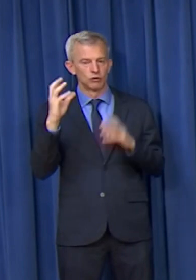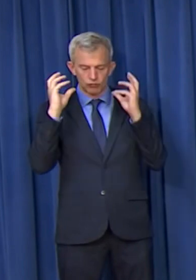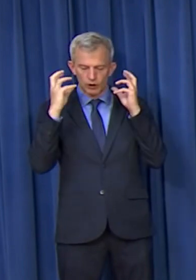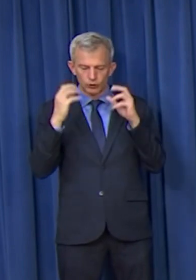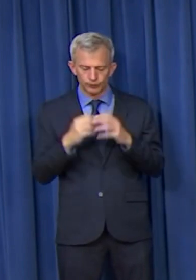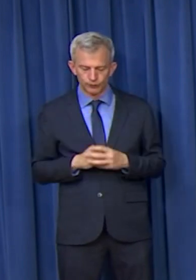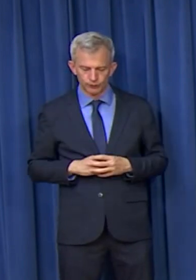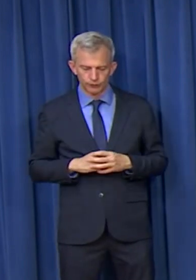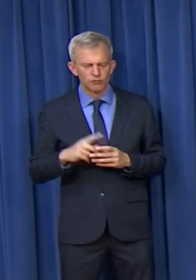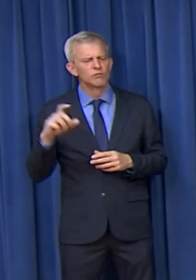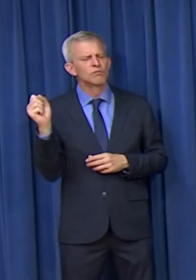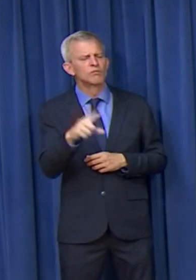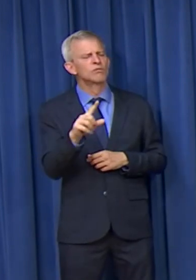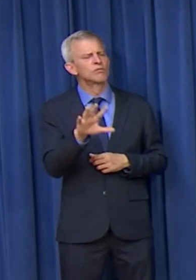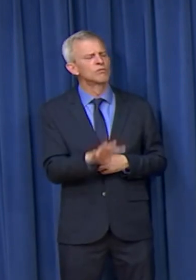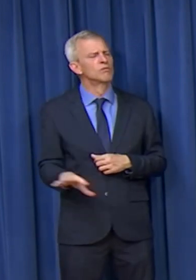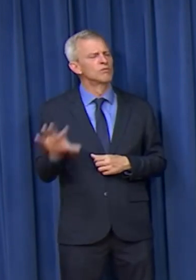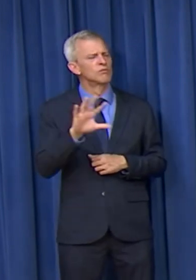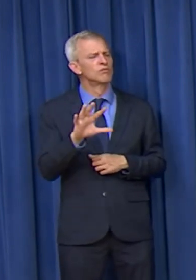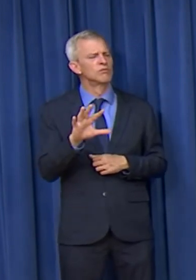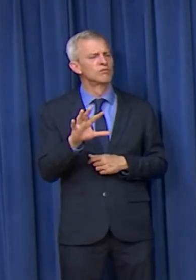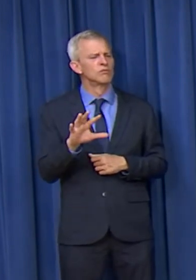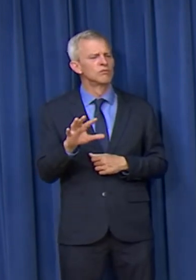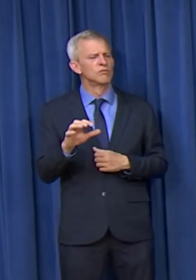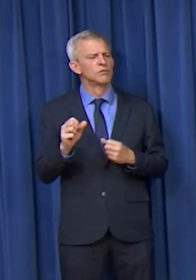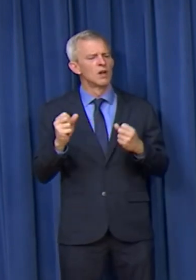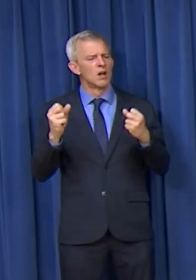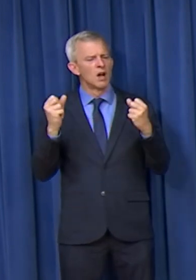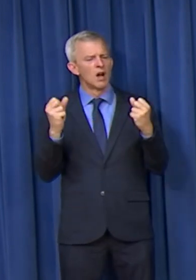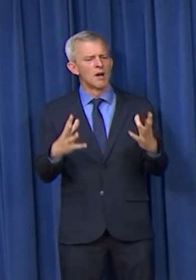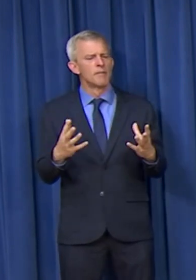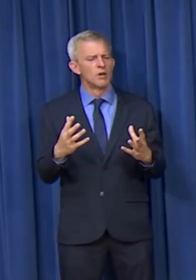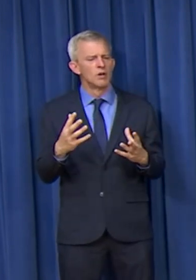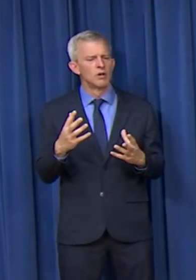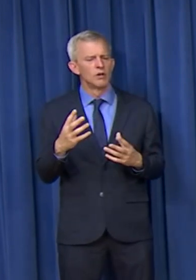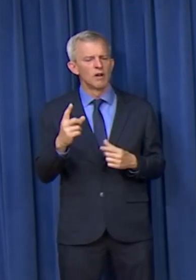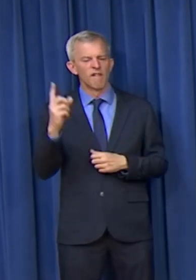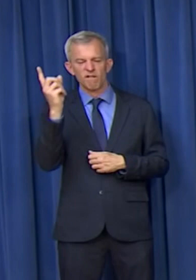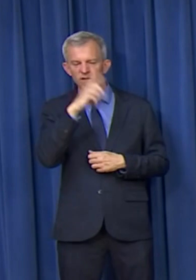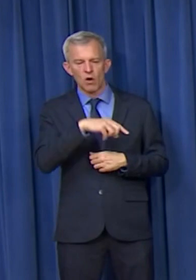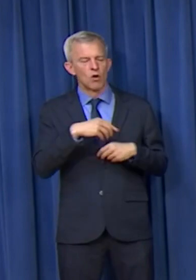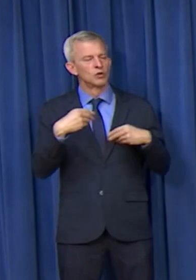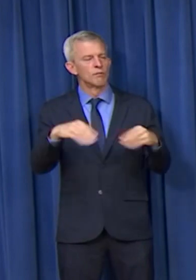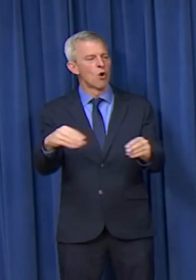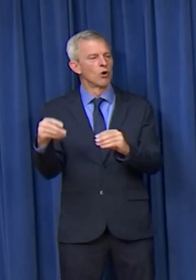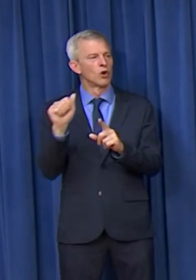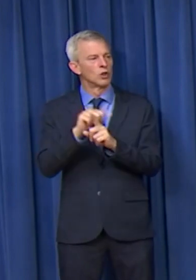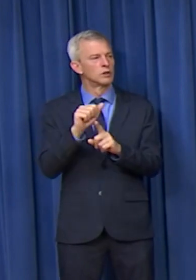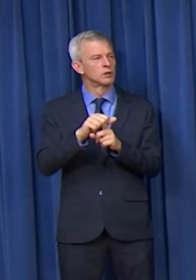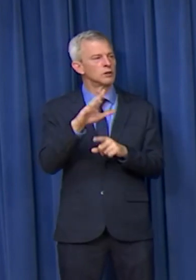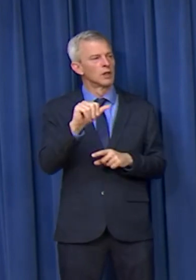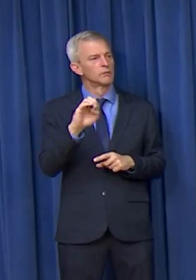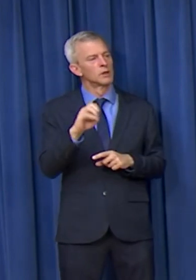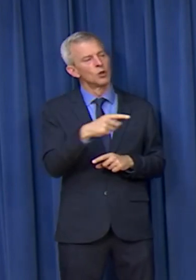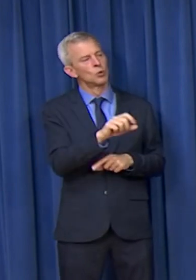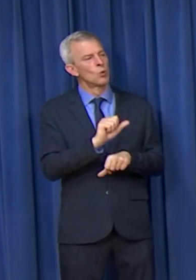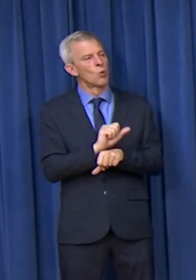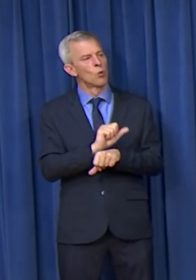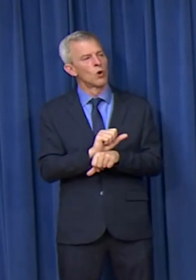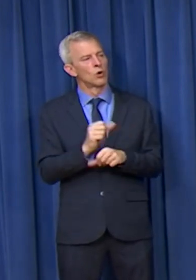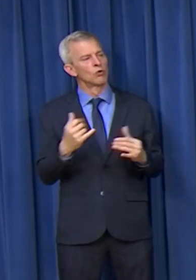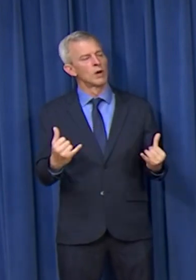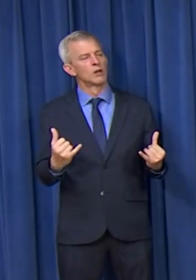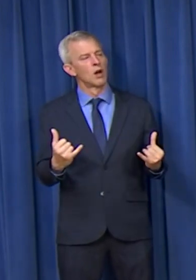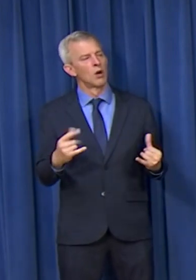how many COVID fraud, false marketing, scam cases is your office working right now? So